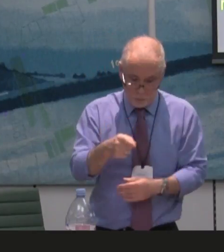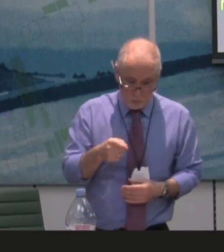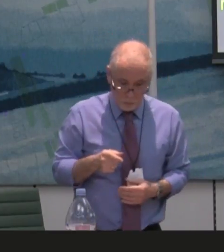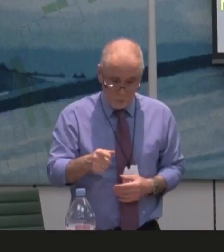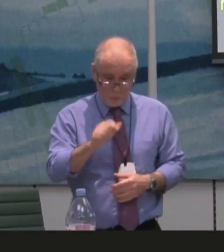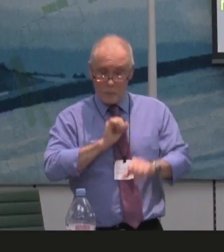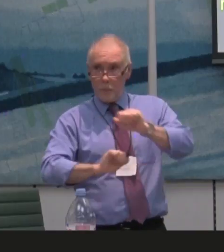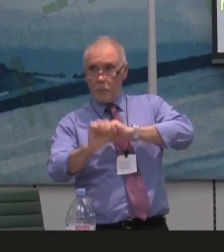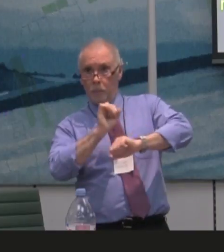that state